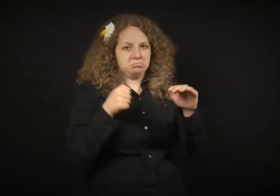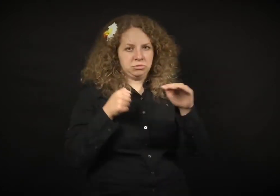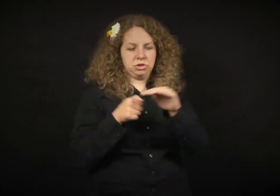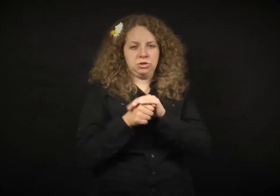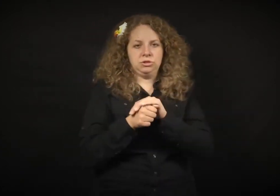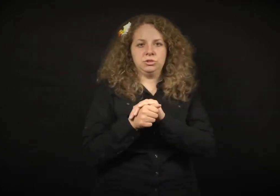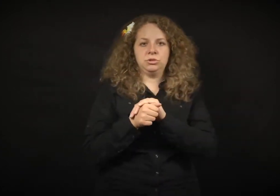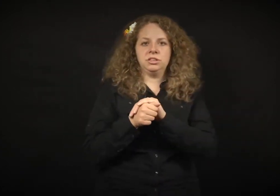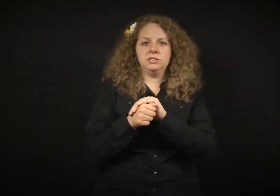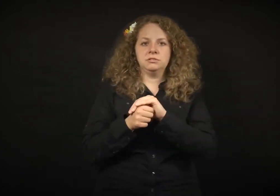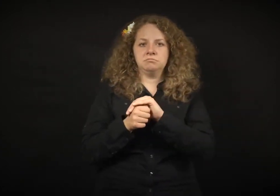Turtle or tortoise.